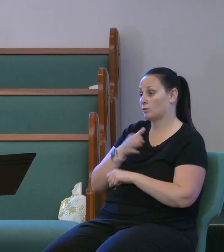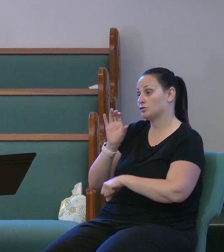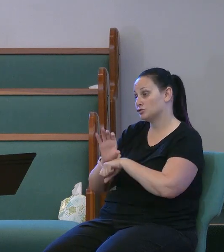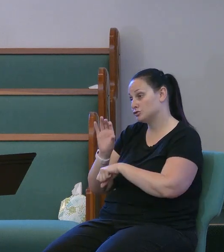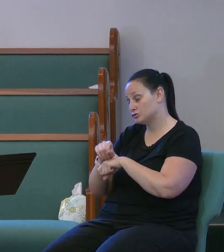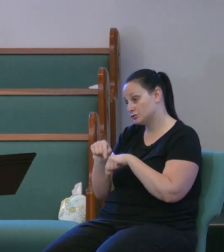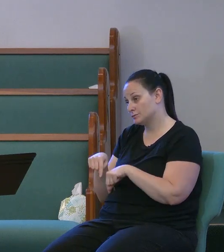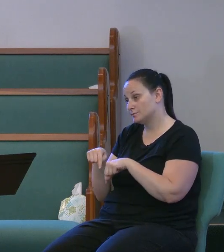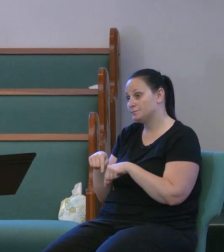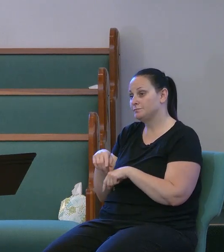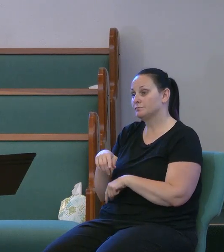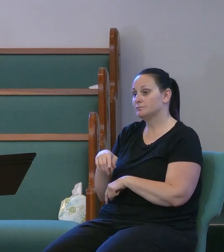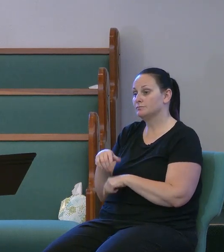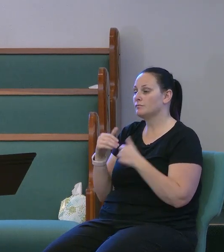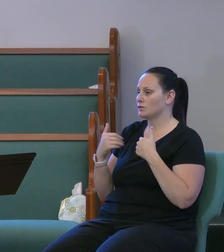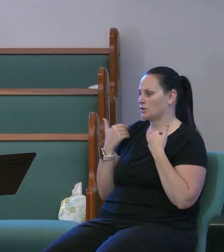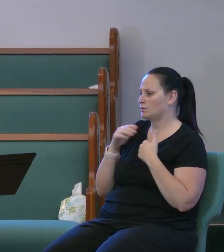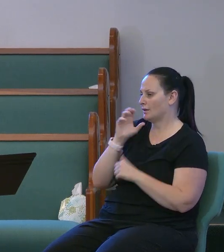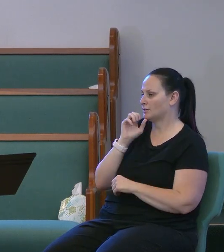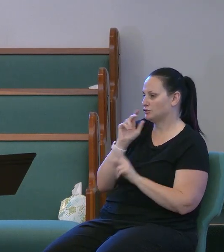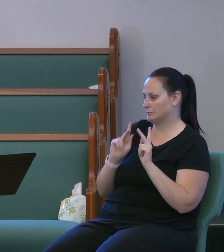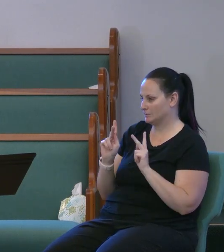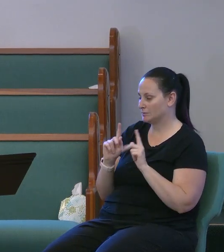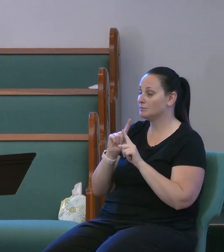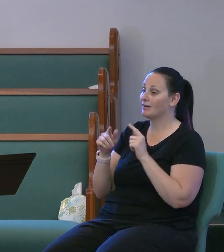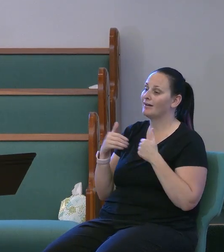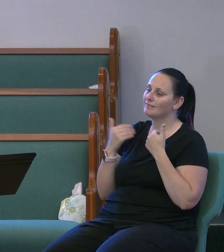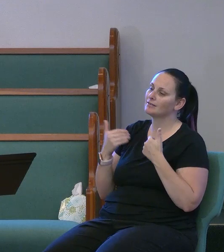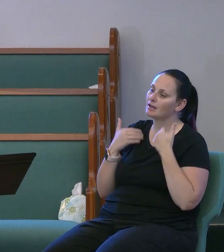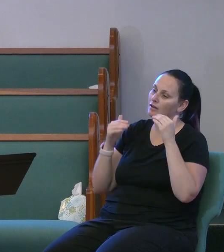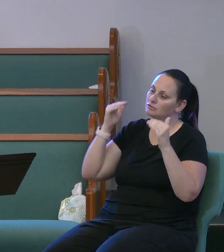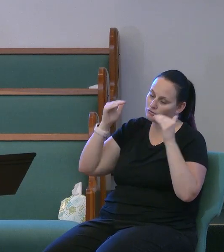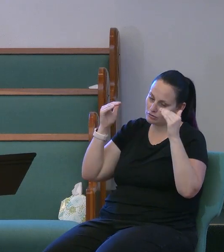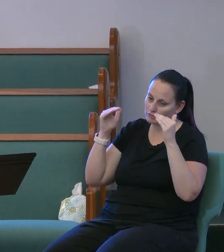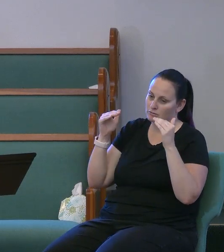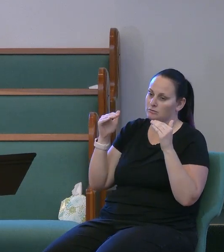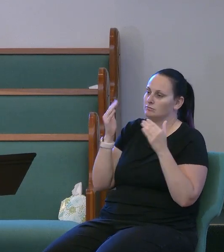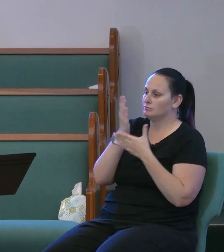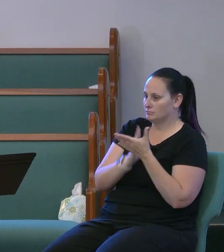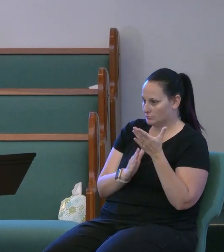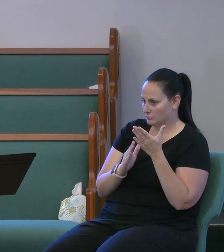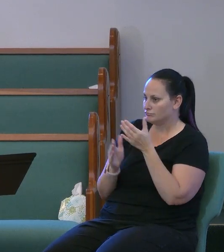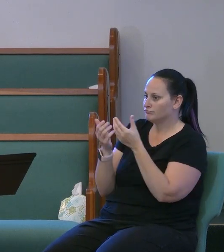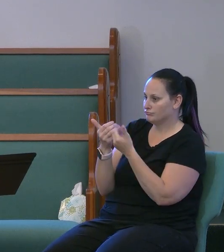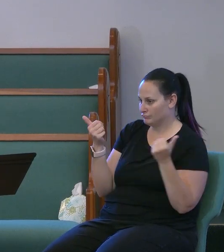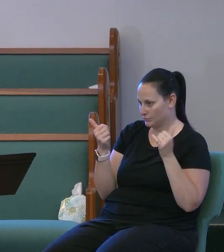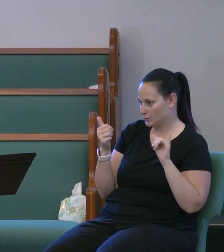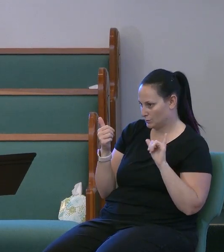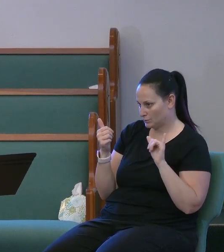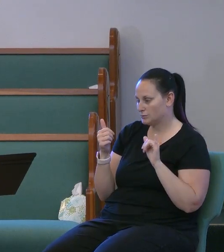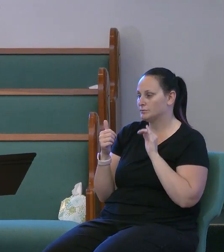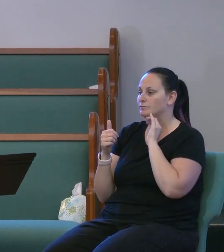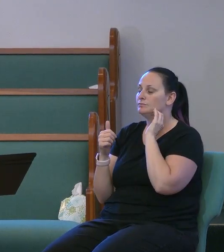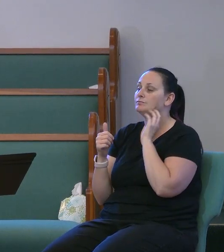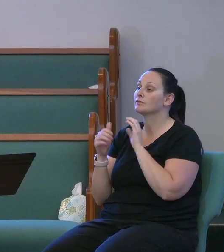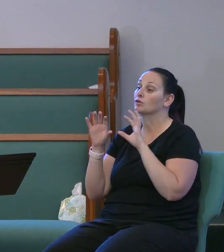congregation that is youth-aged people, but there is a young adult component also, and it is a group